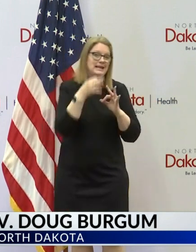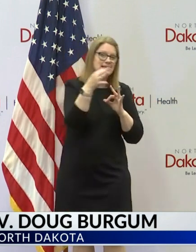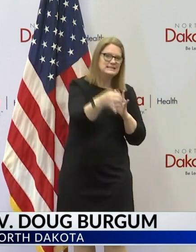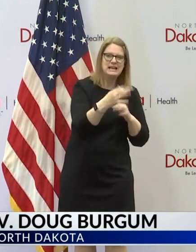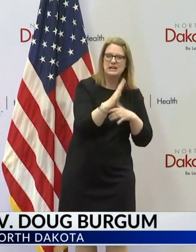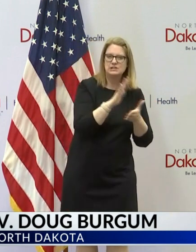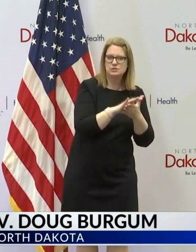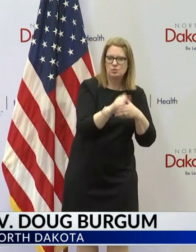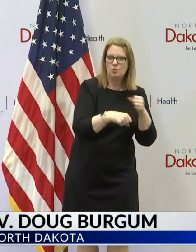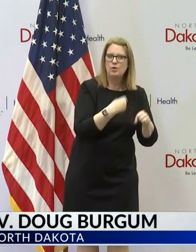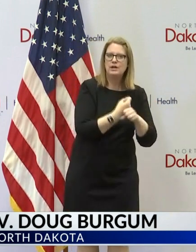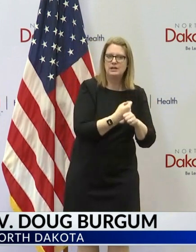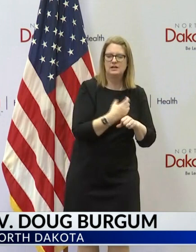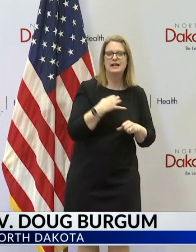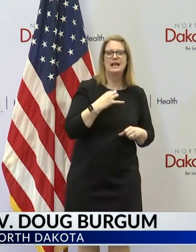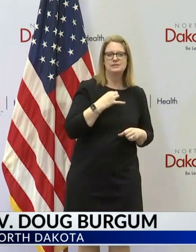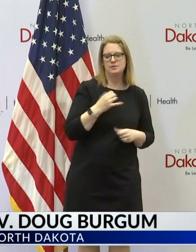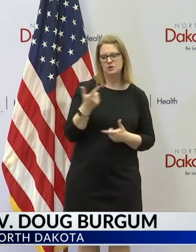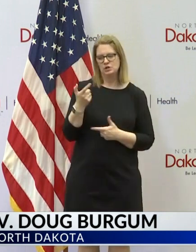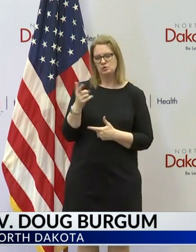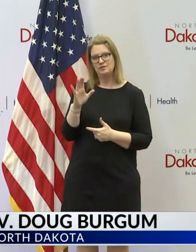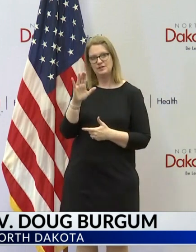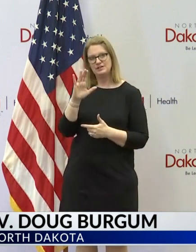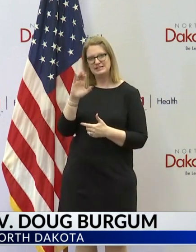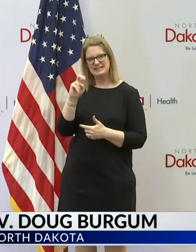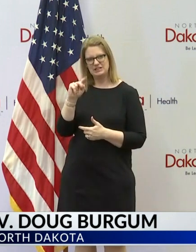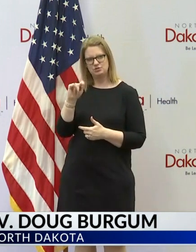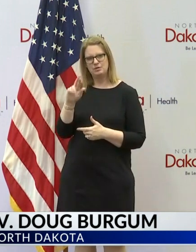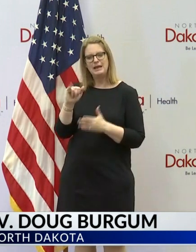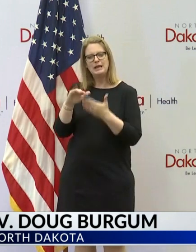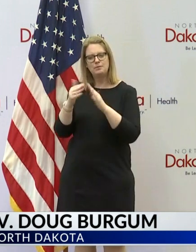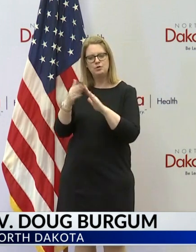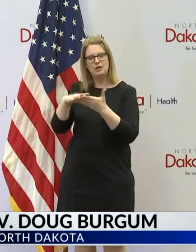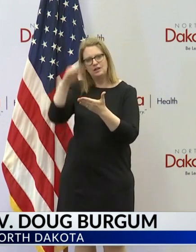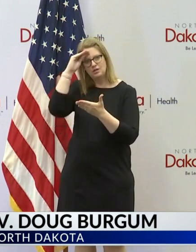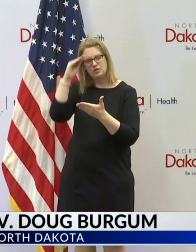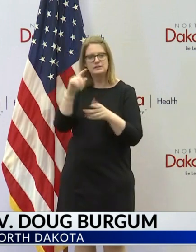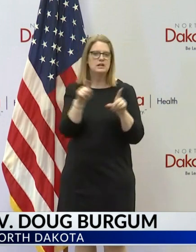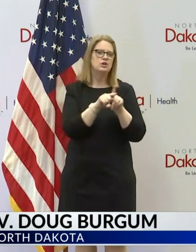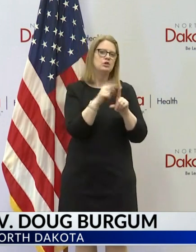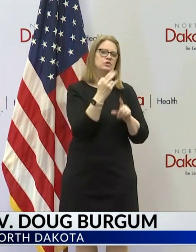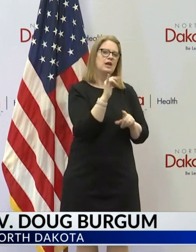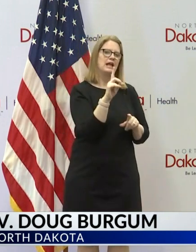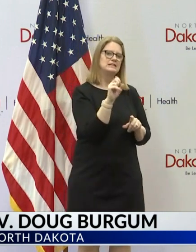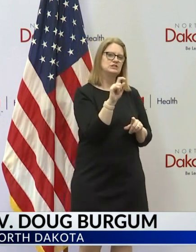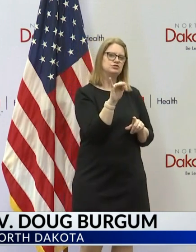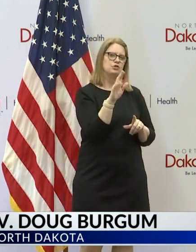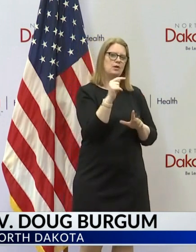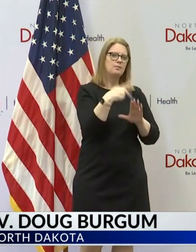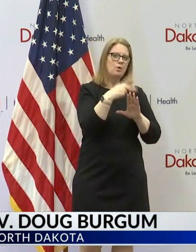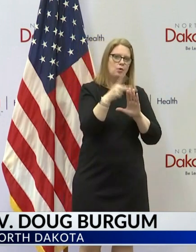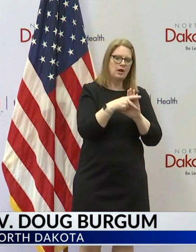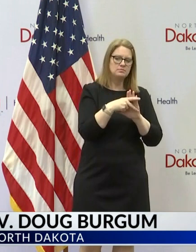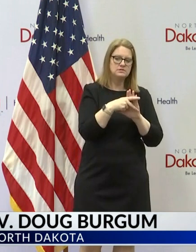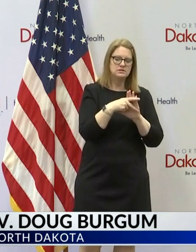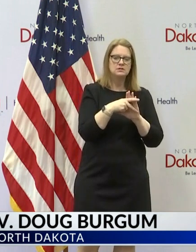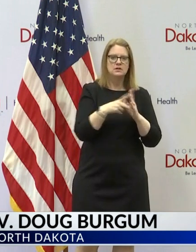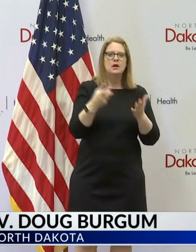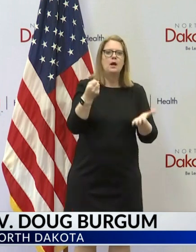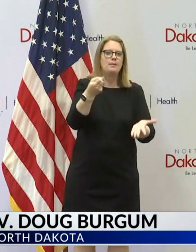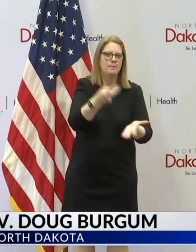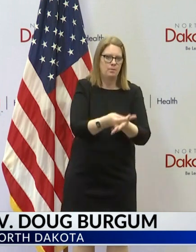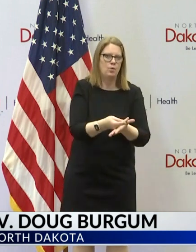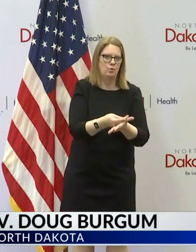year programs, those are eligible. 21st century community learning programs and Head Start programs, those are all specified uses that